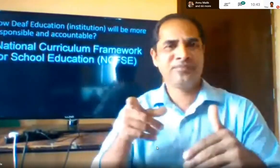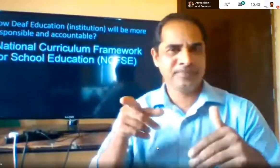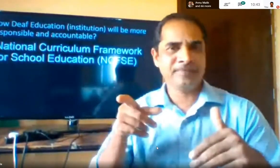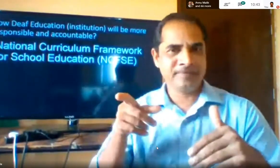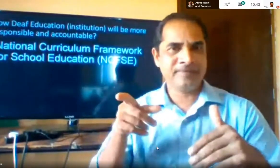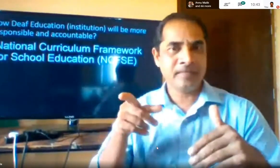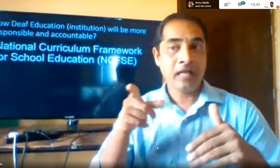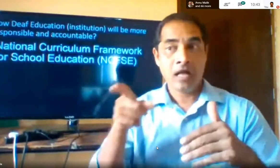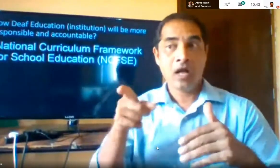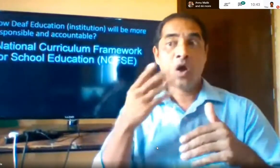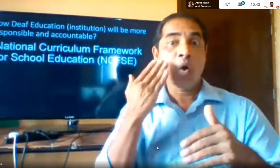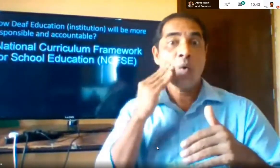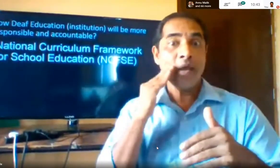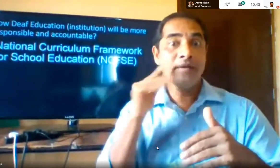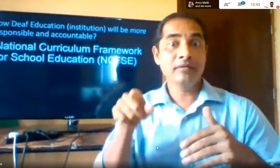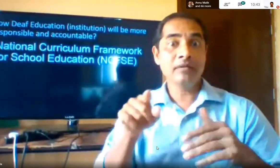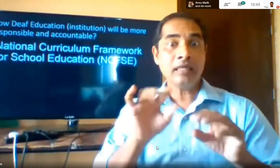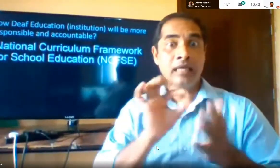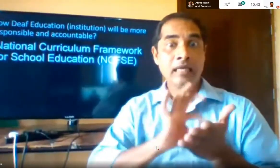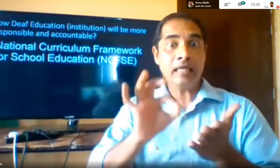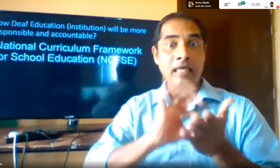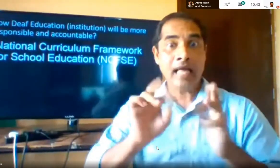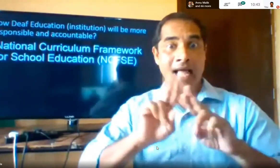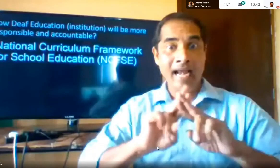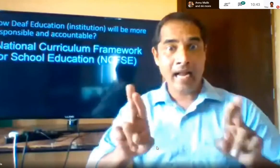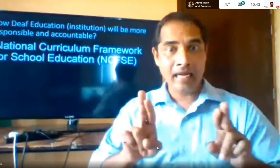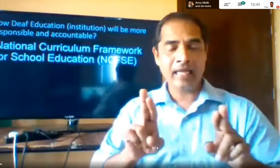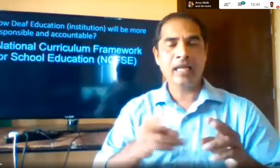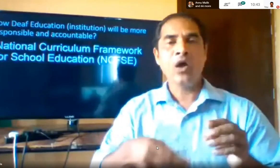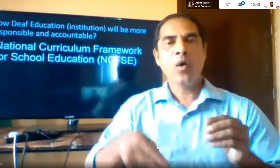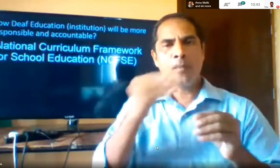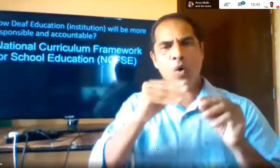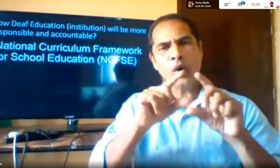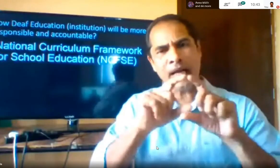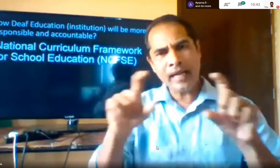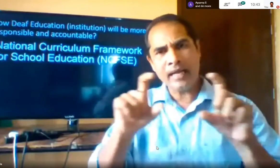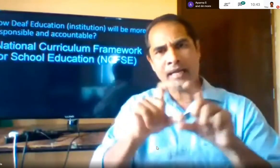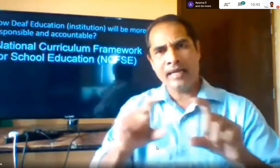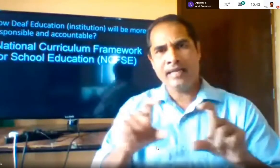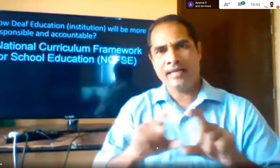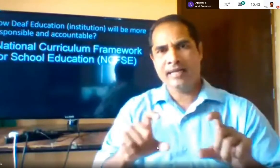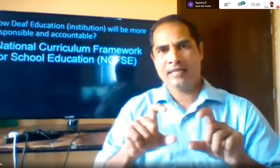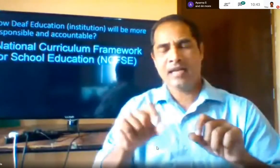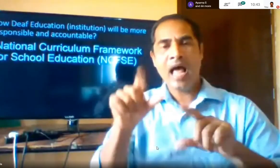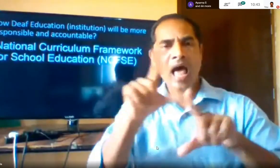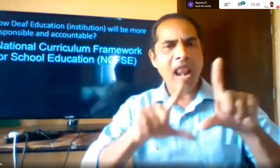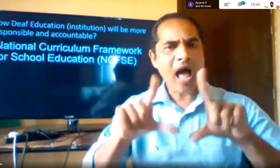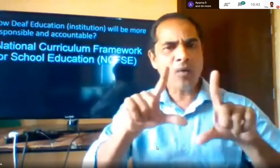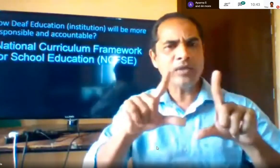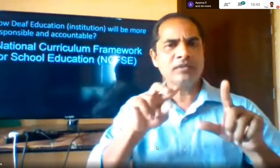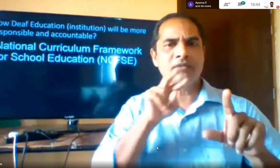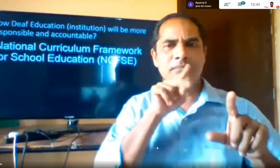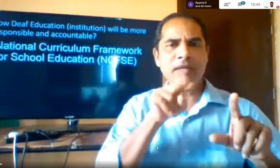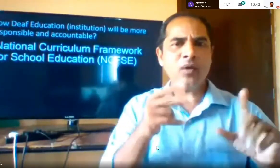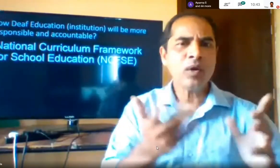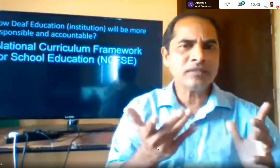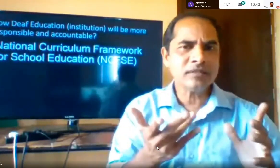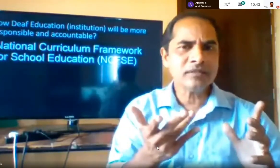but the curriculum is not fully developed for this. So this